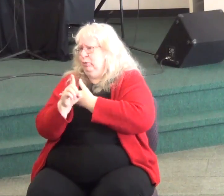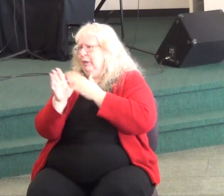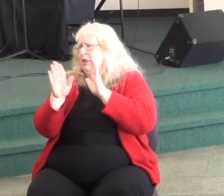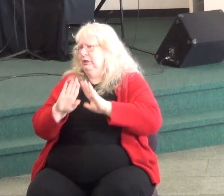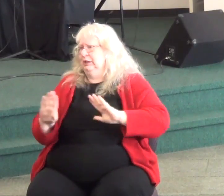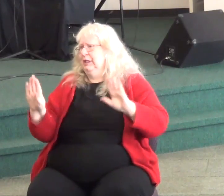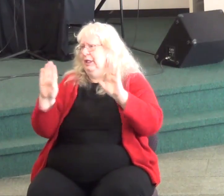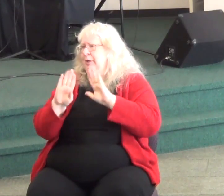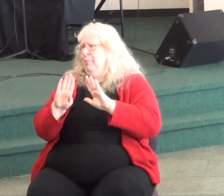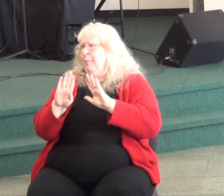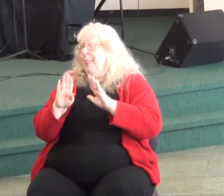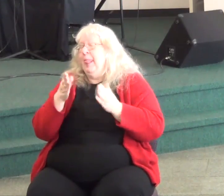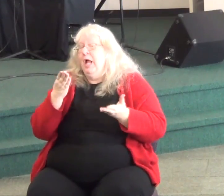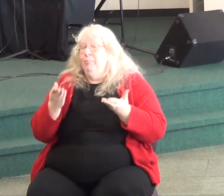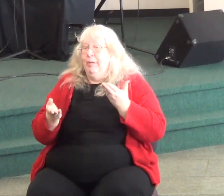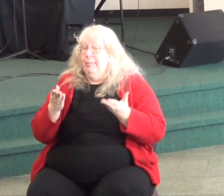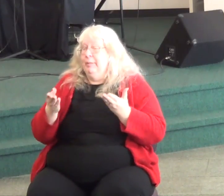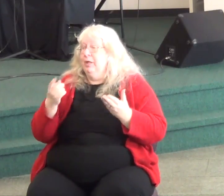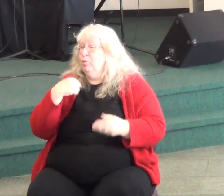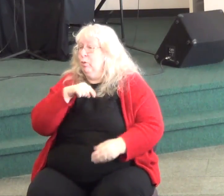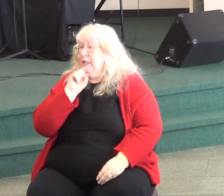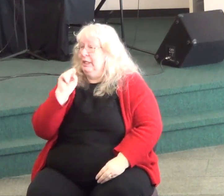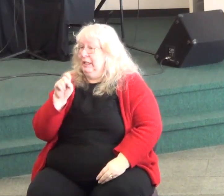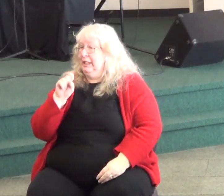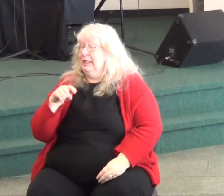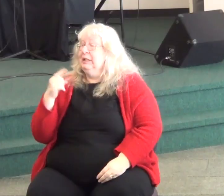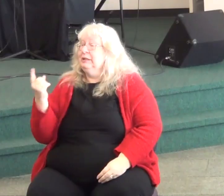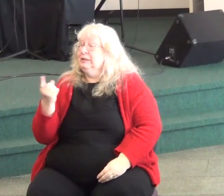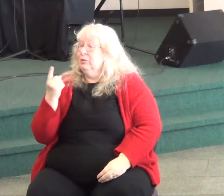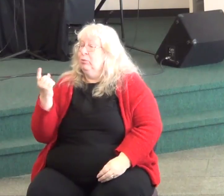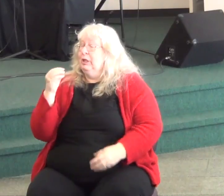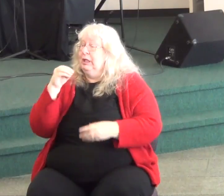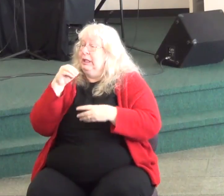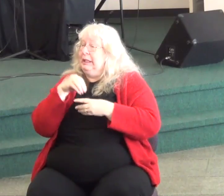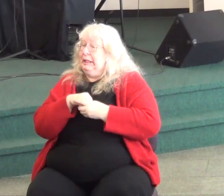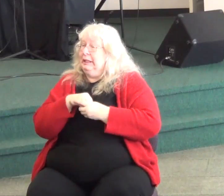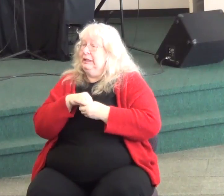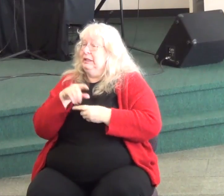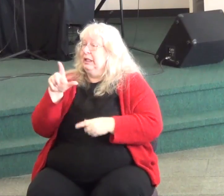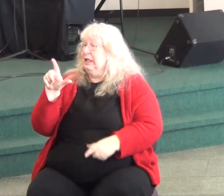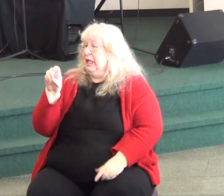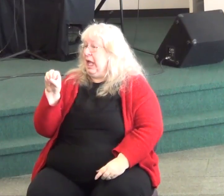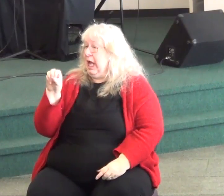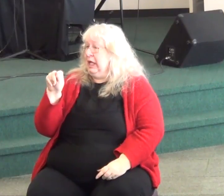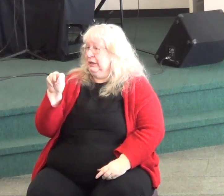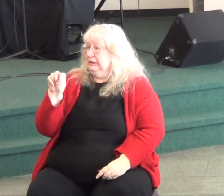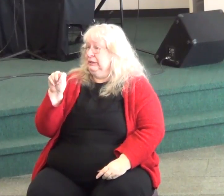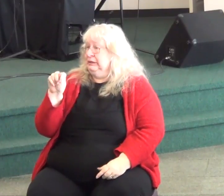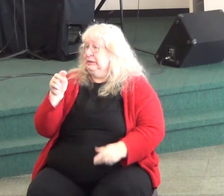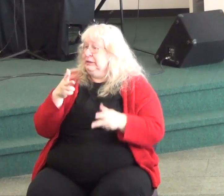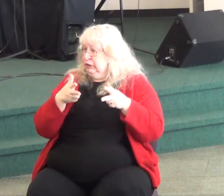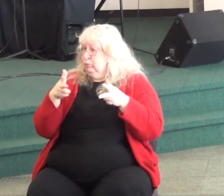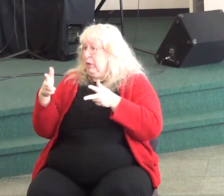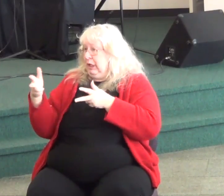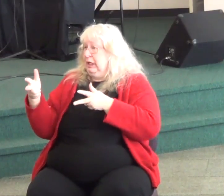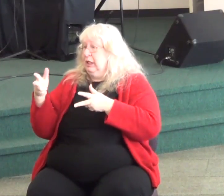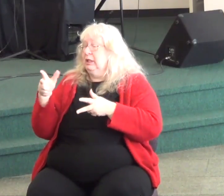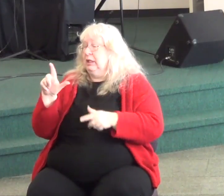somebody out there in the lot if the lot gets full to park in the grass back here. Anywhere behind this church. If